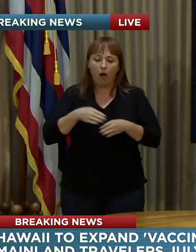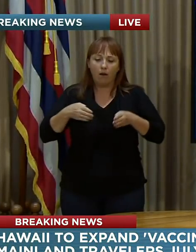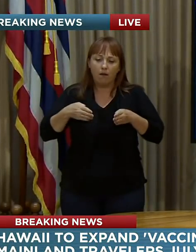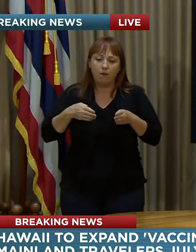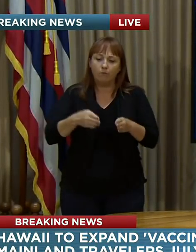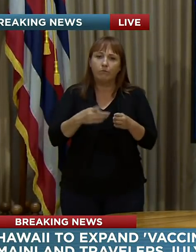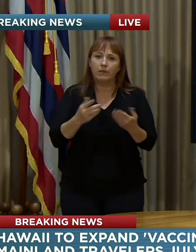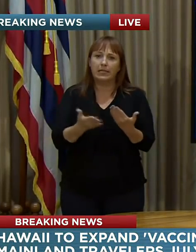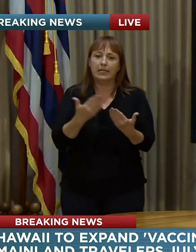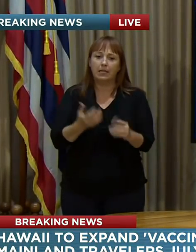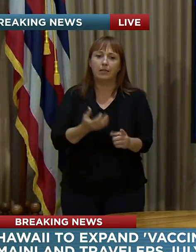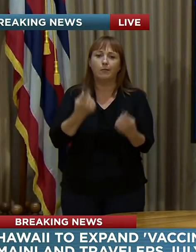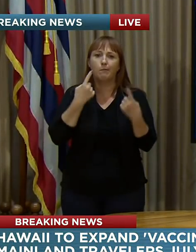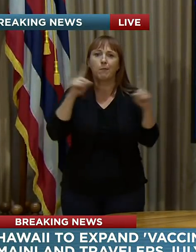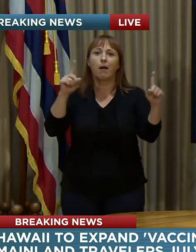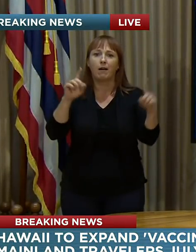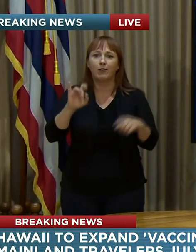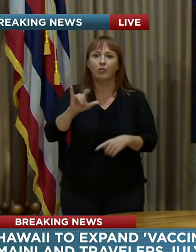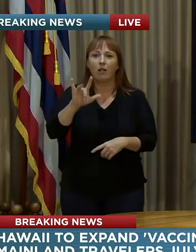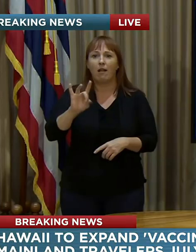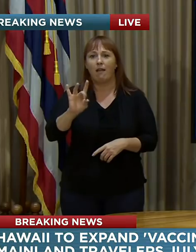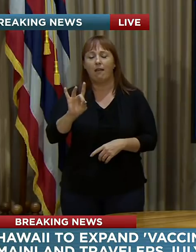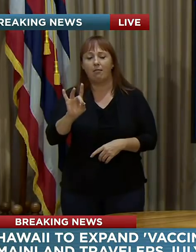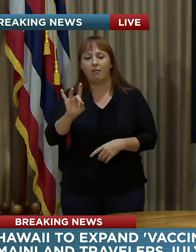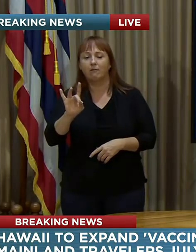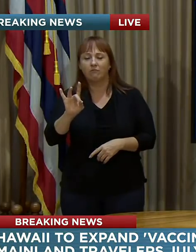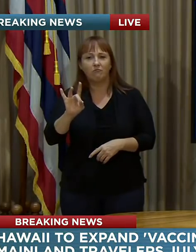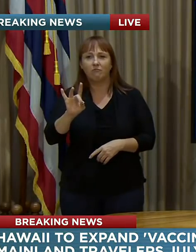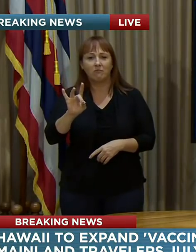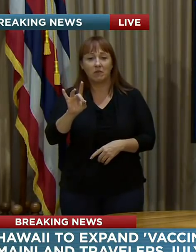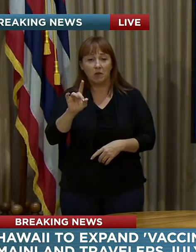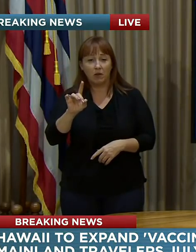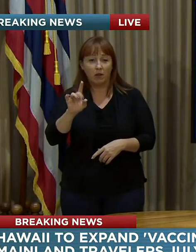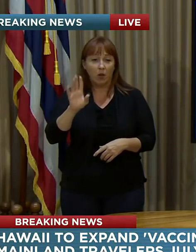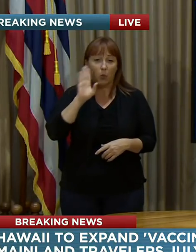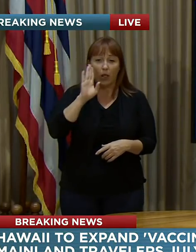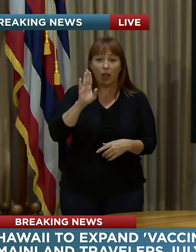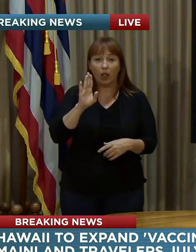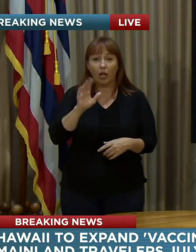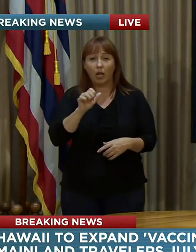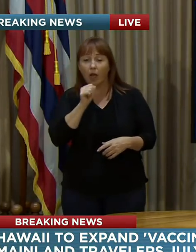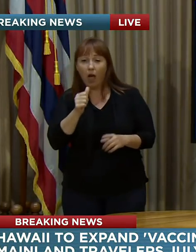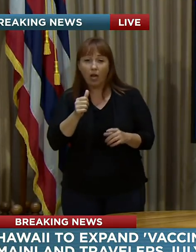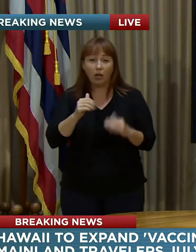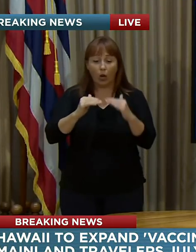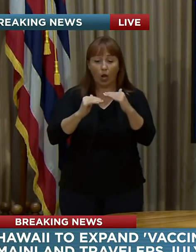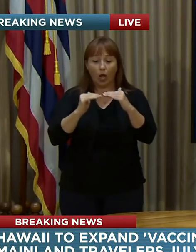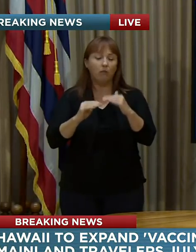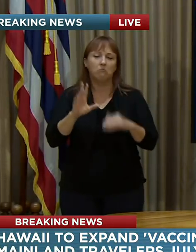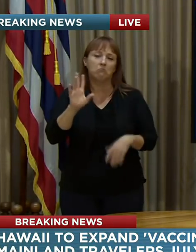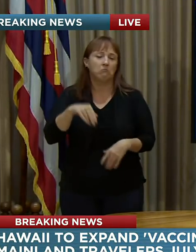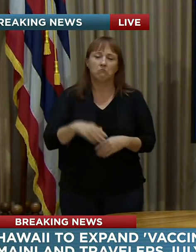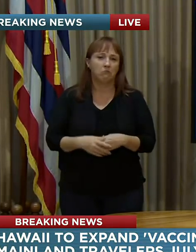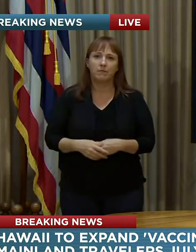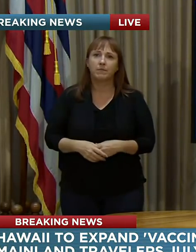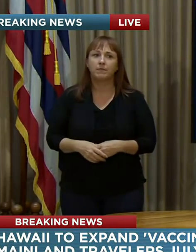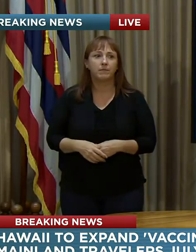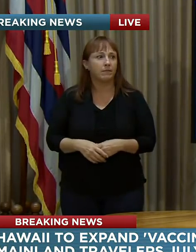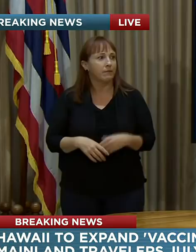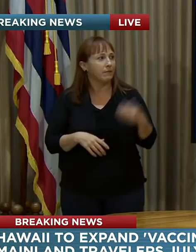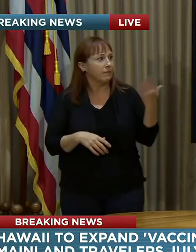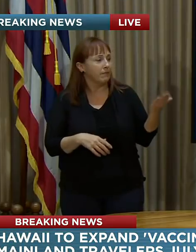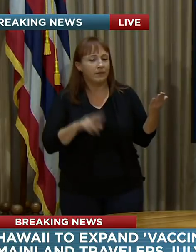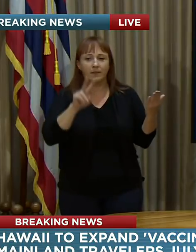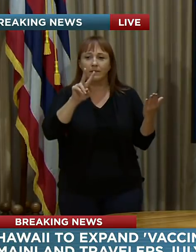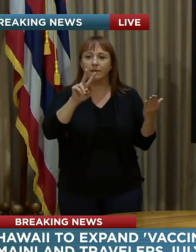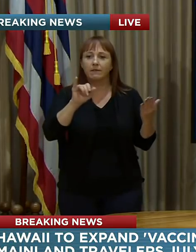be there by July 8th. So I don't think it's a matter of us coming up short. Mayor Victorino.